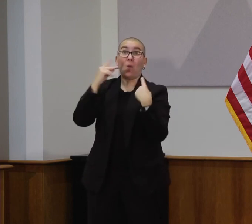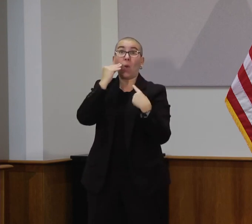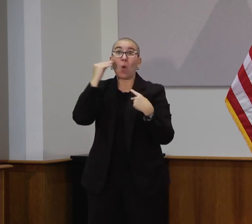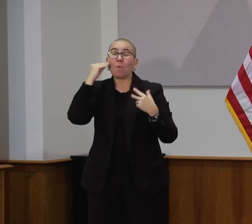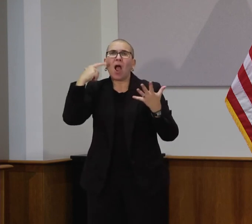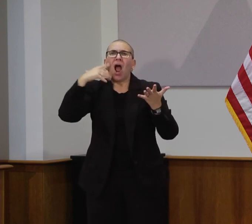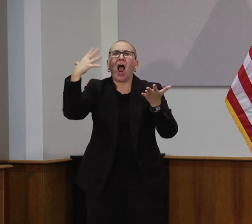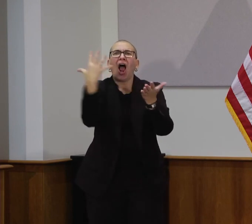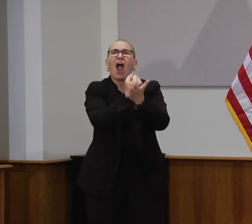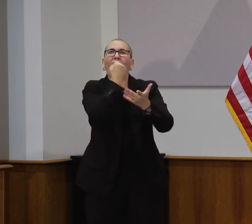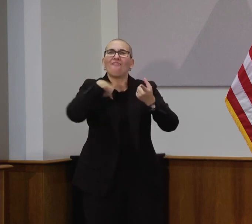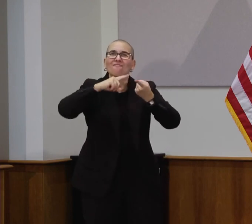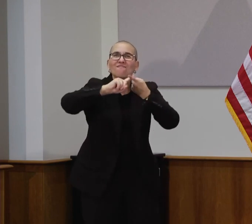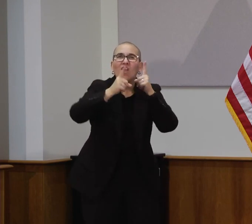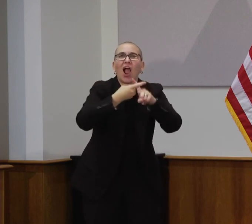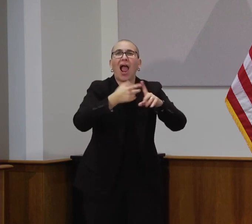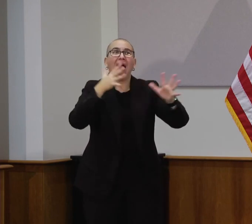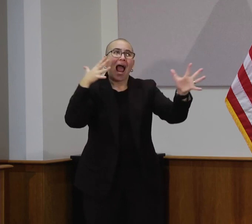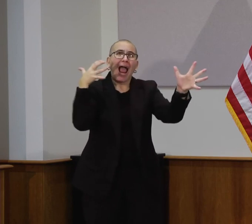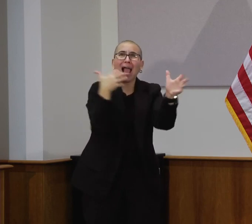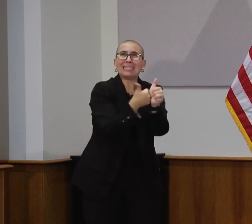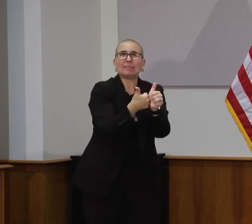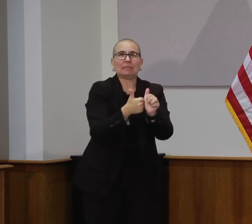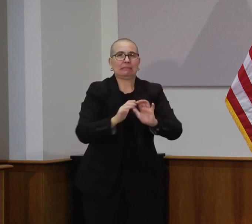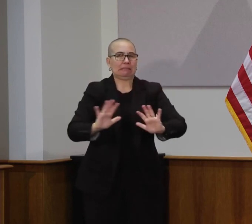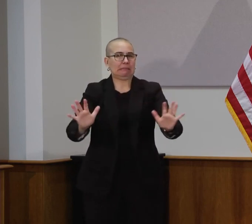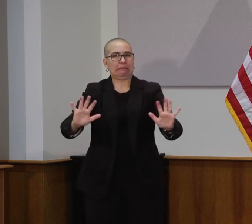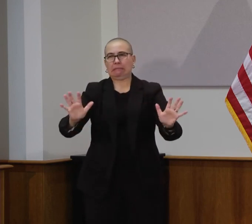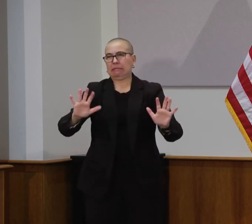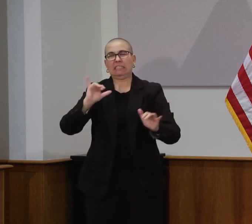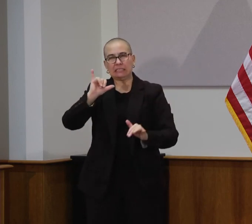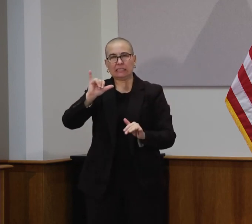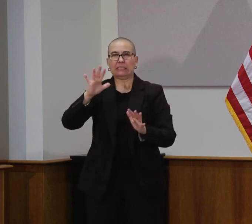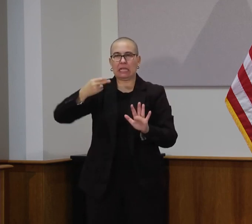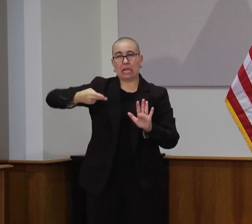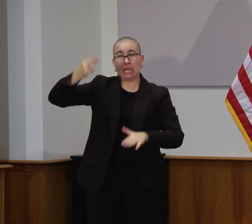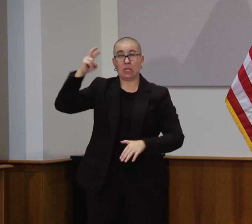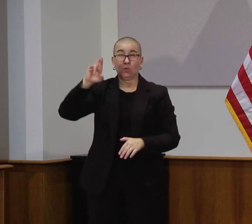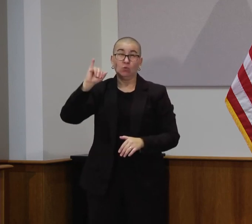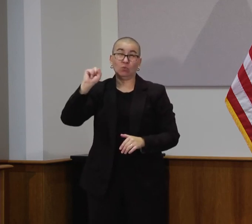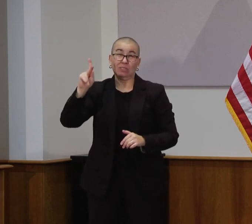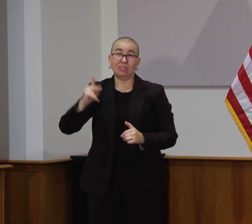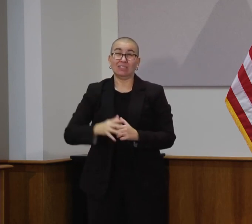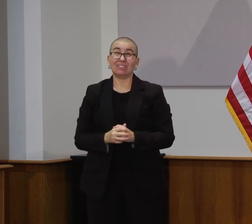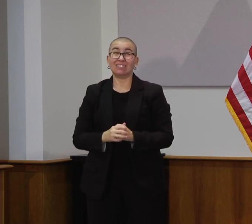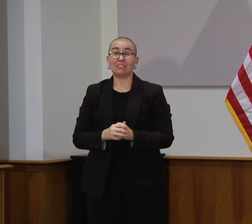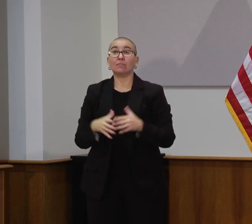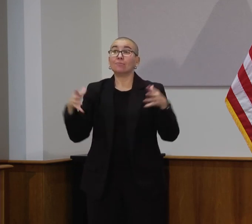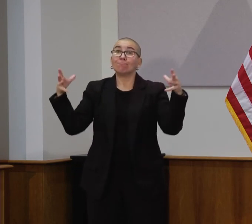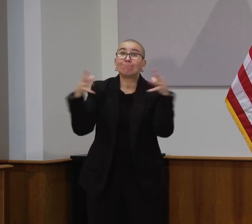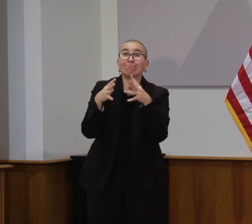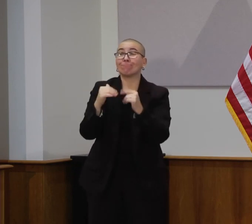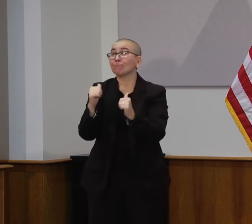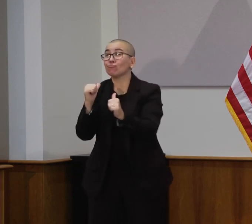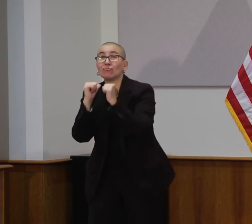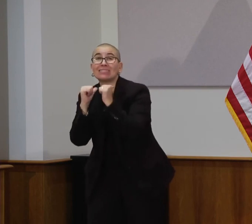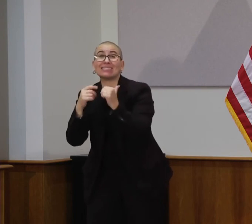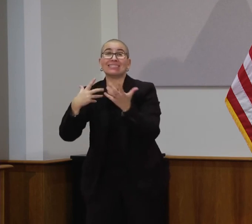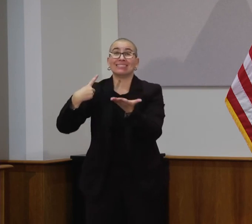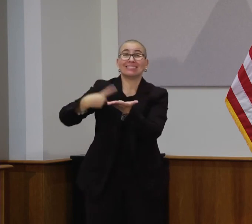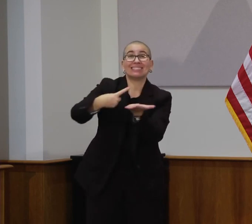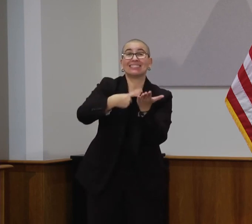very risky right now to get together with friends. Crowds and drinking have been associated with outbreaks of